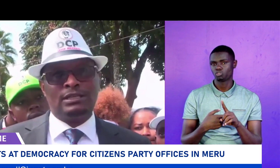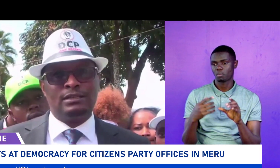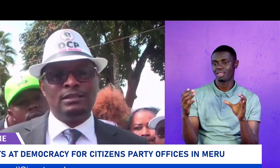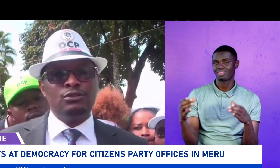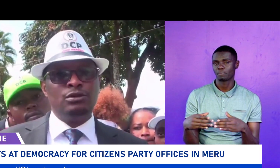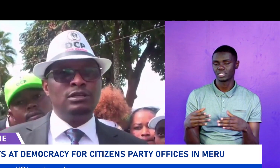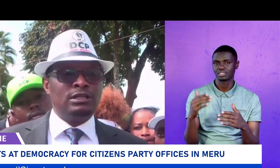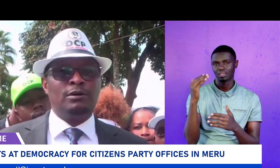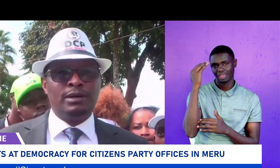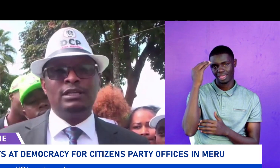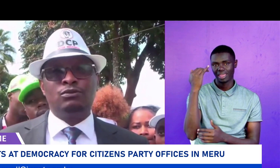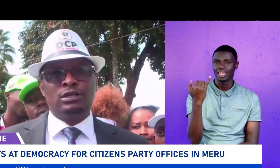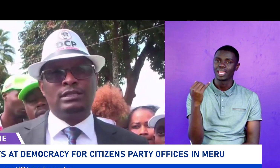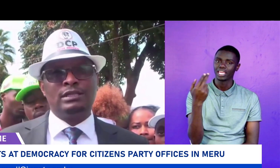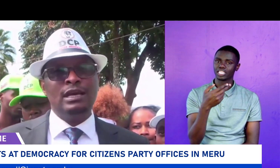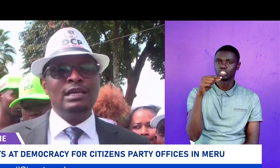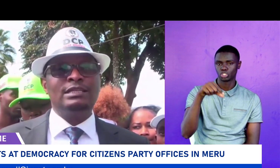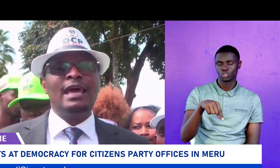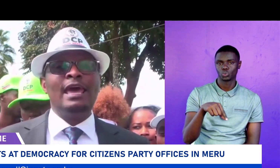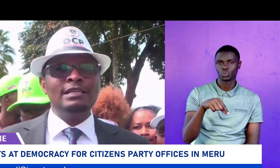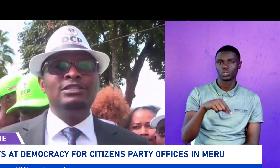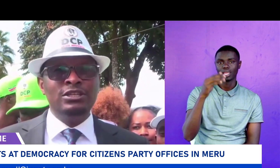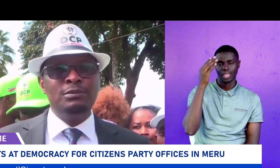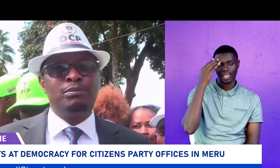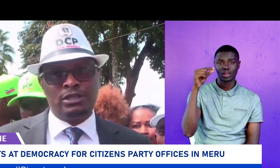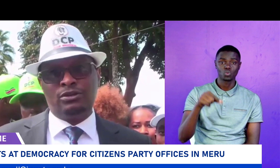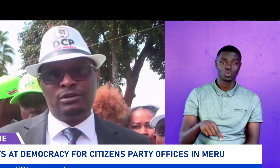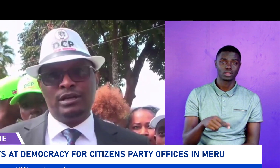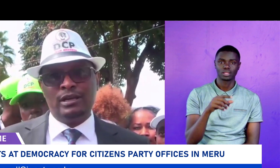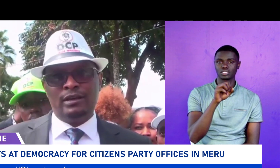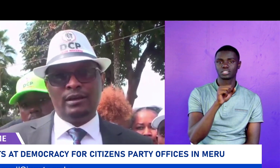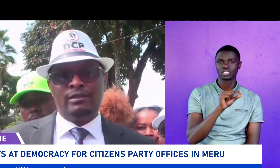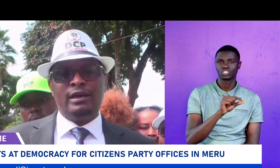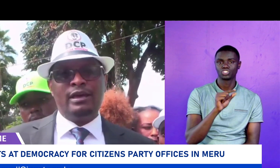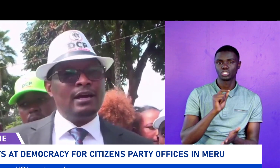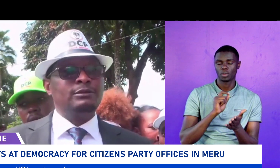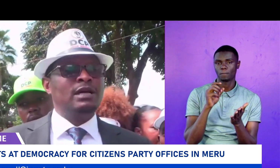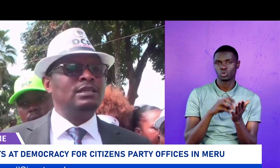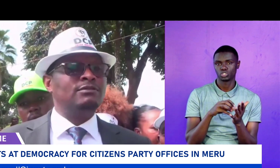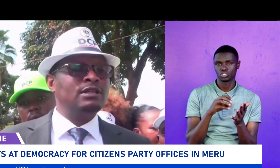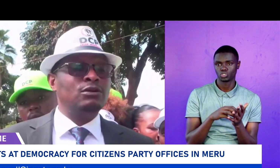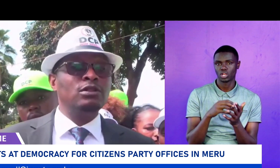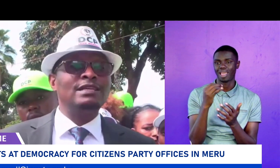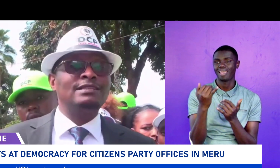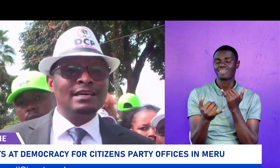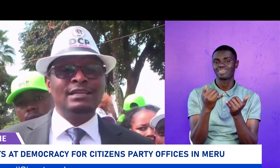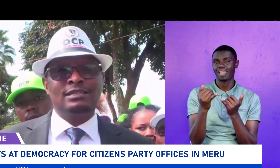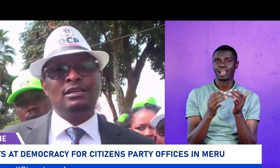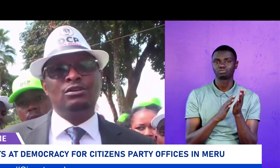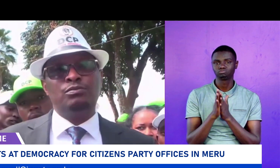headquarters, this should reach our party headquarters, is the SG position. The young aspirants have said they want the Secretary General to